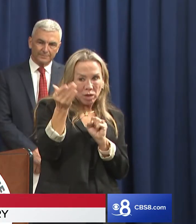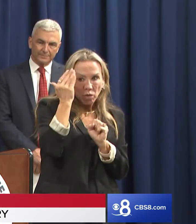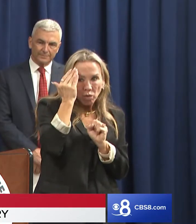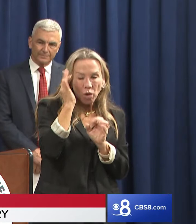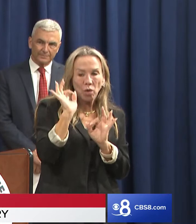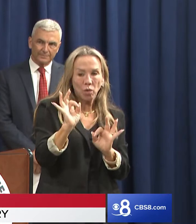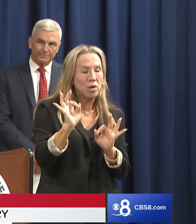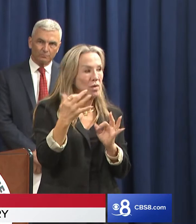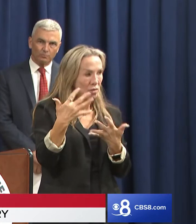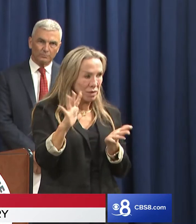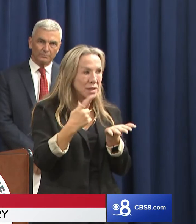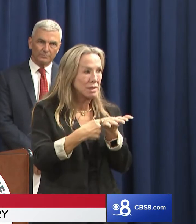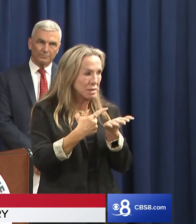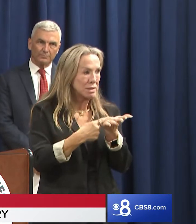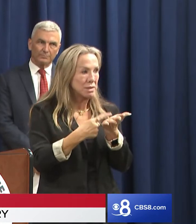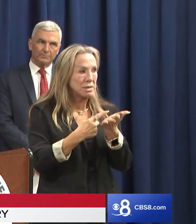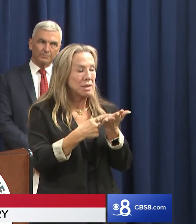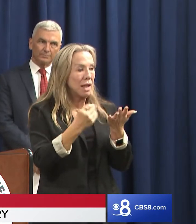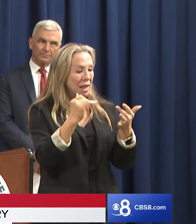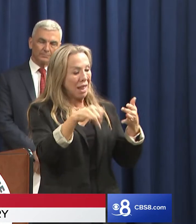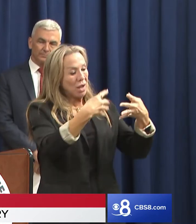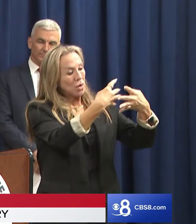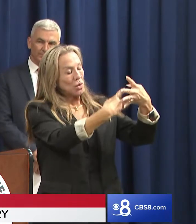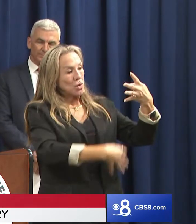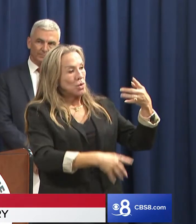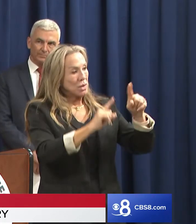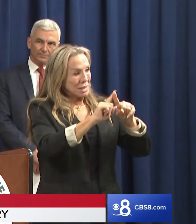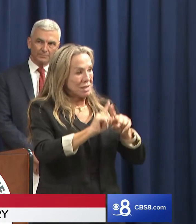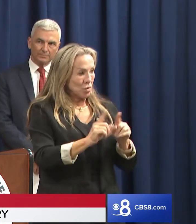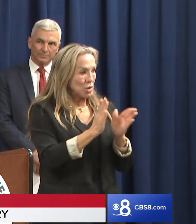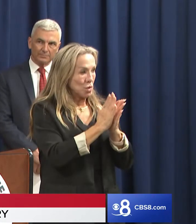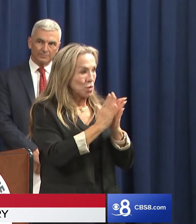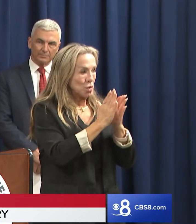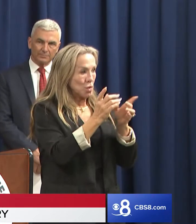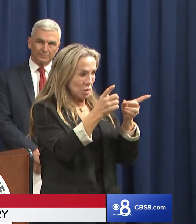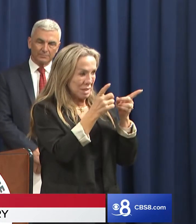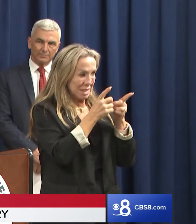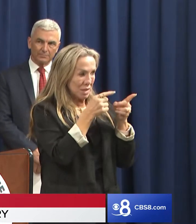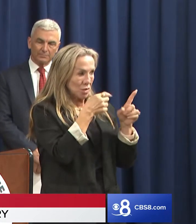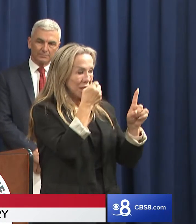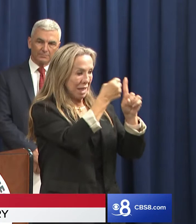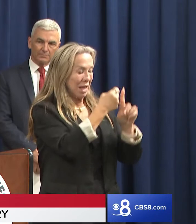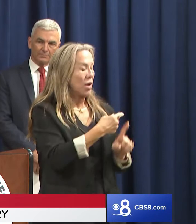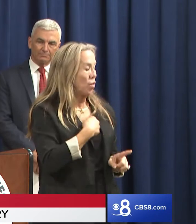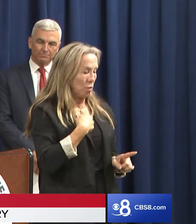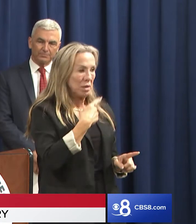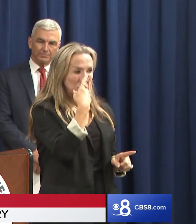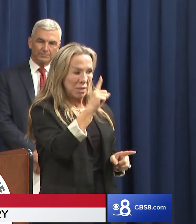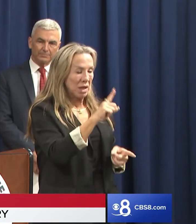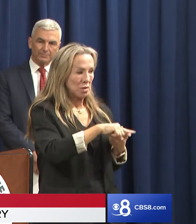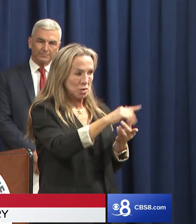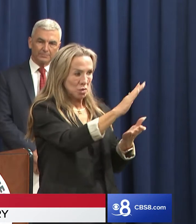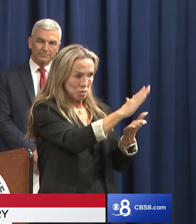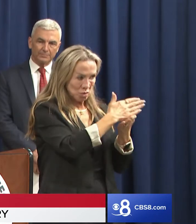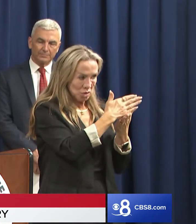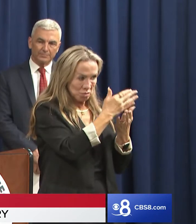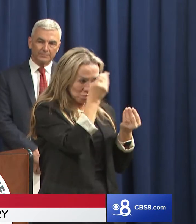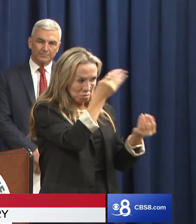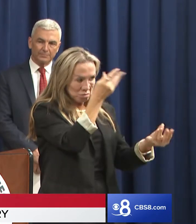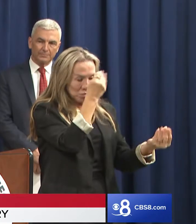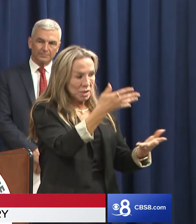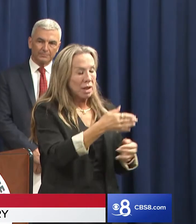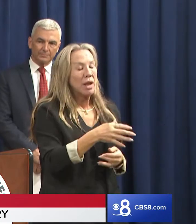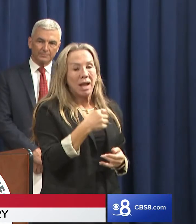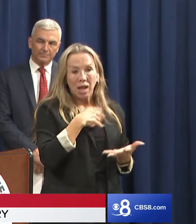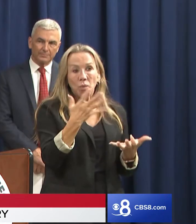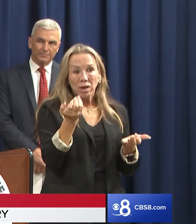And so we have a list of the school districts. We're happy to share that with you. But I want to thank the local superintendents.